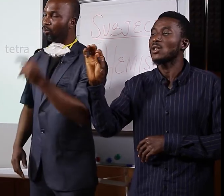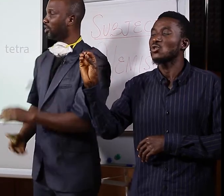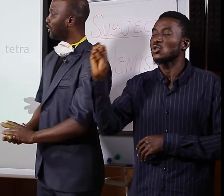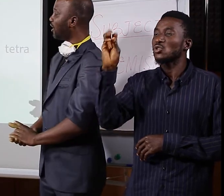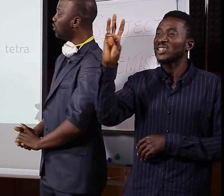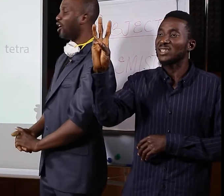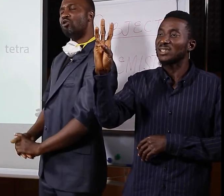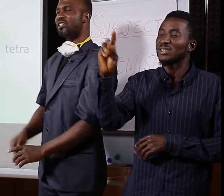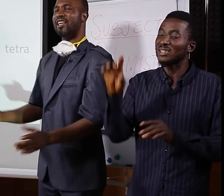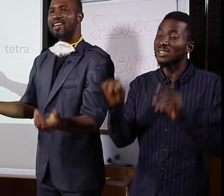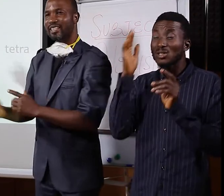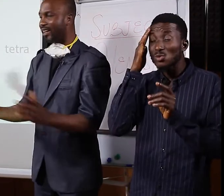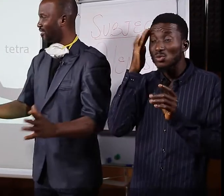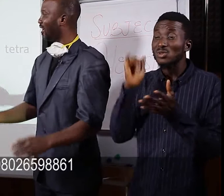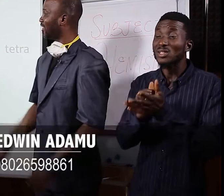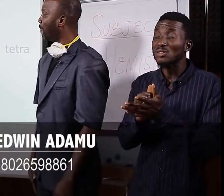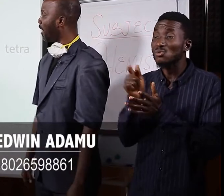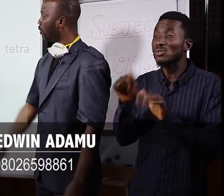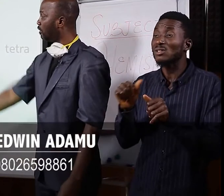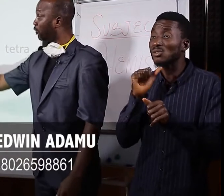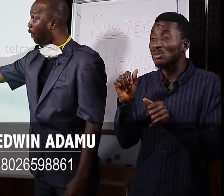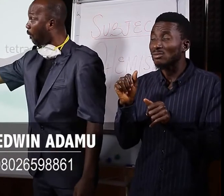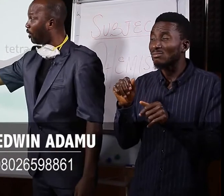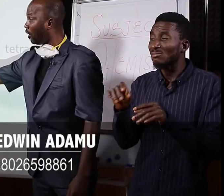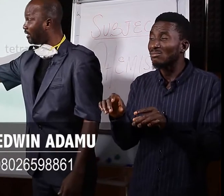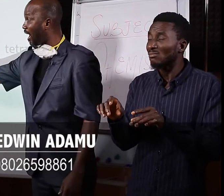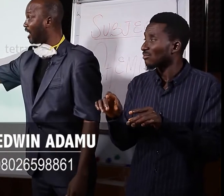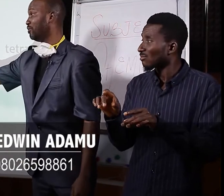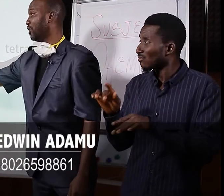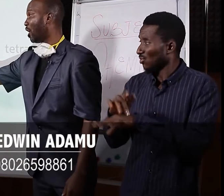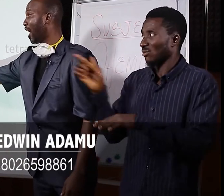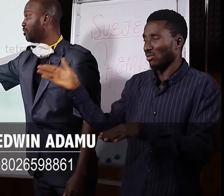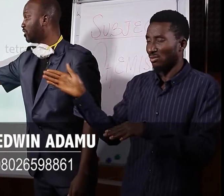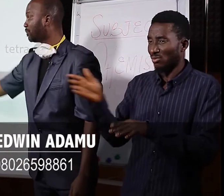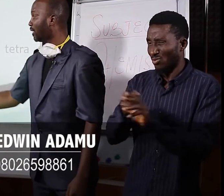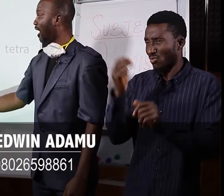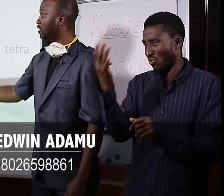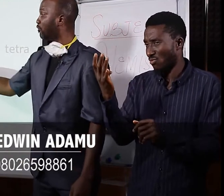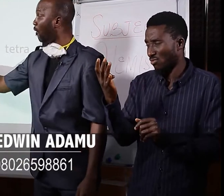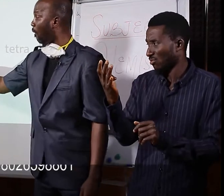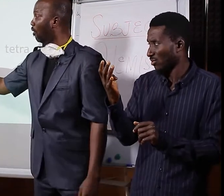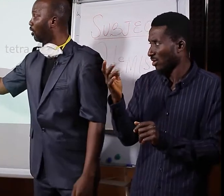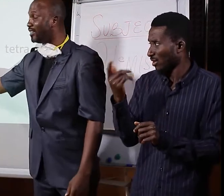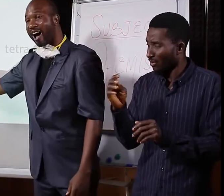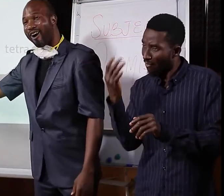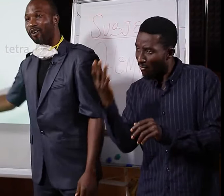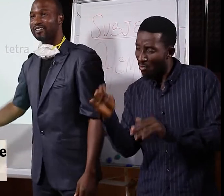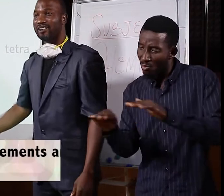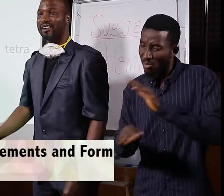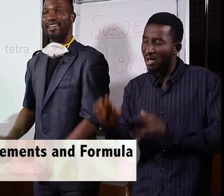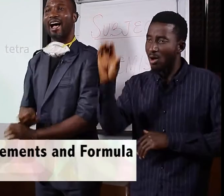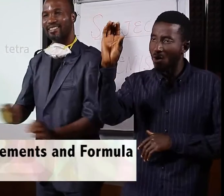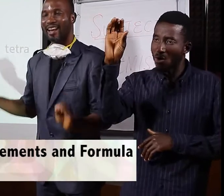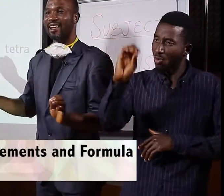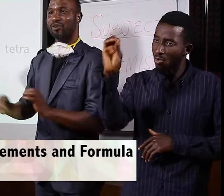Take note that you cannot in any case tamper with the 4 under hydrogen and the 4 under